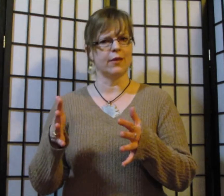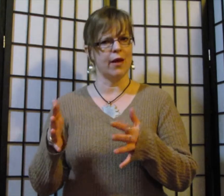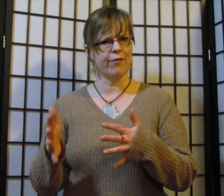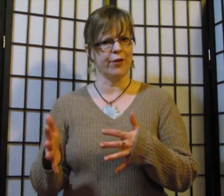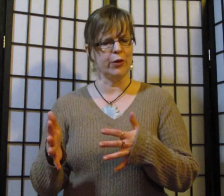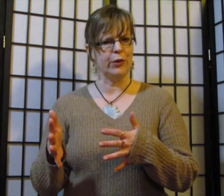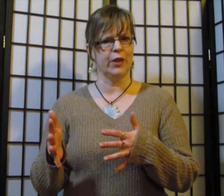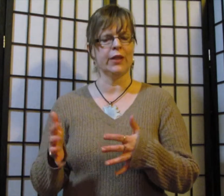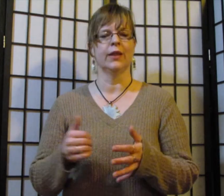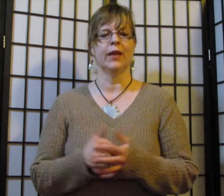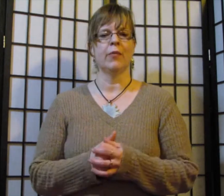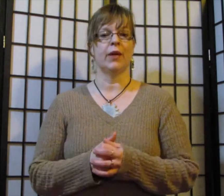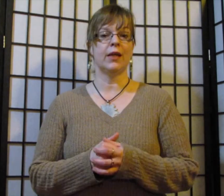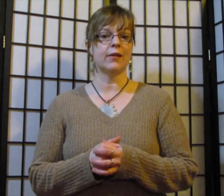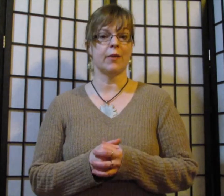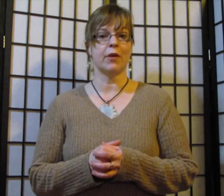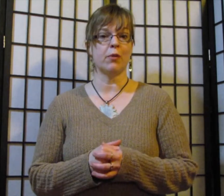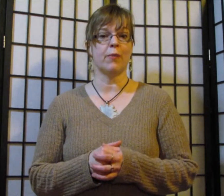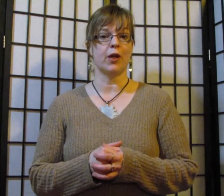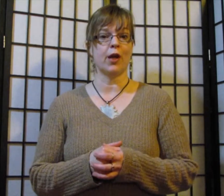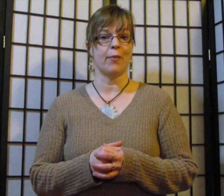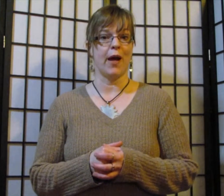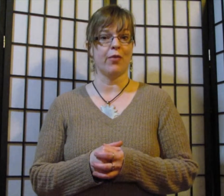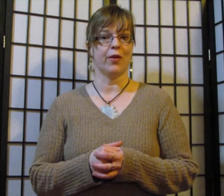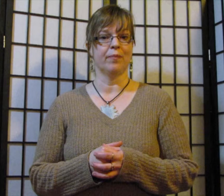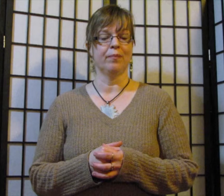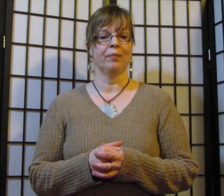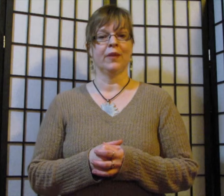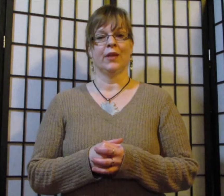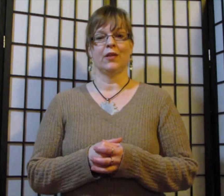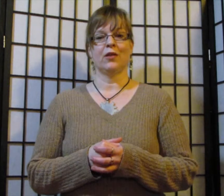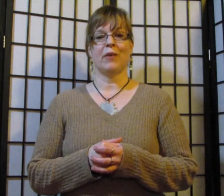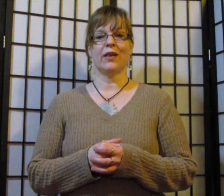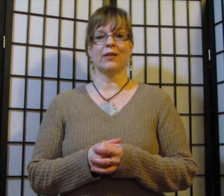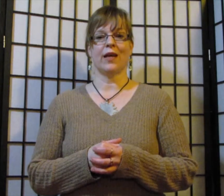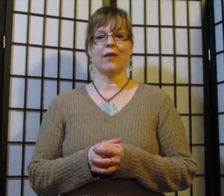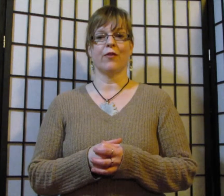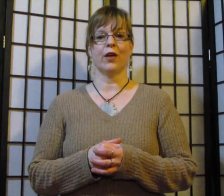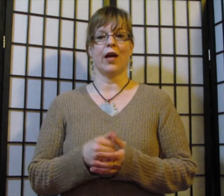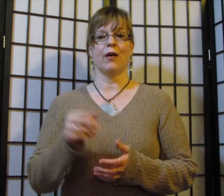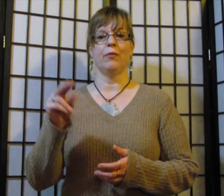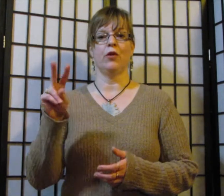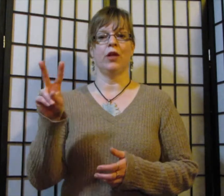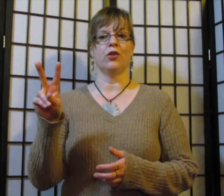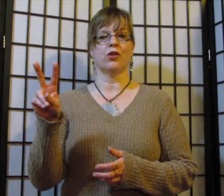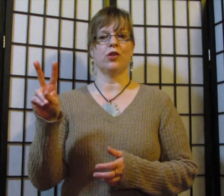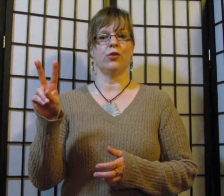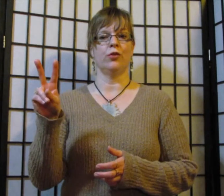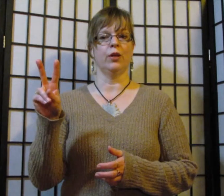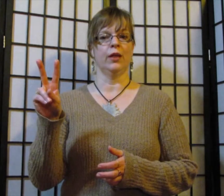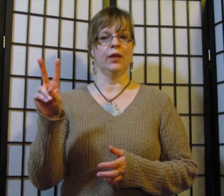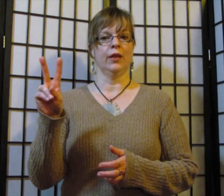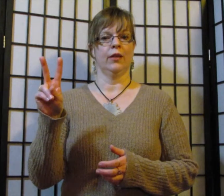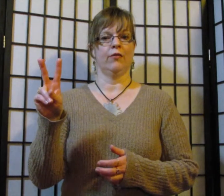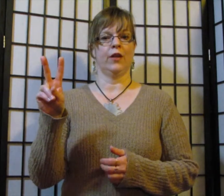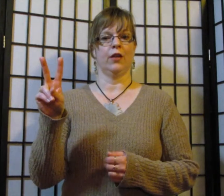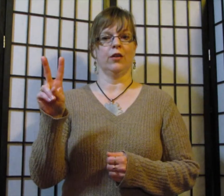not food. But it is something we put in our mouth. So to make the sign for gum, you need your two